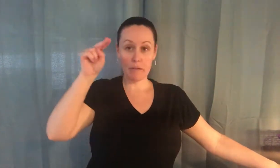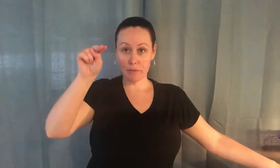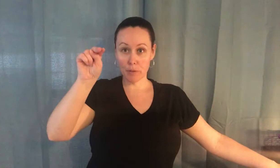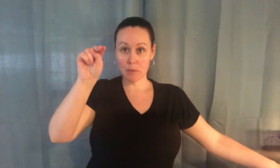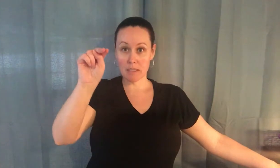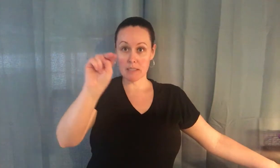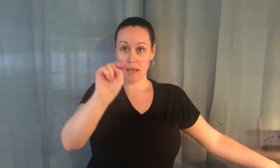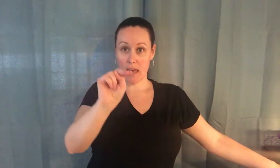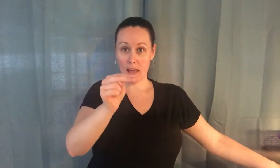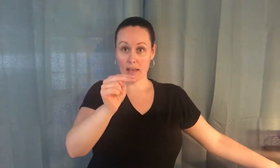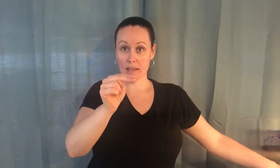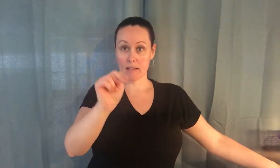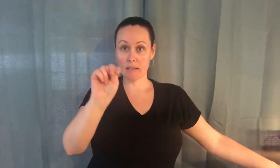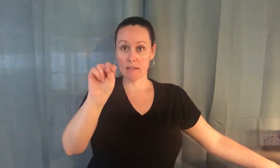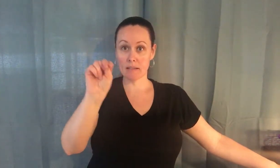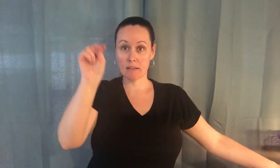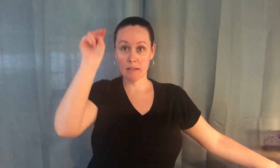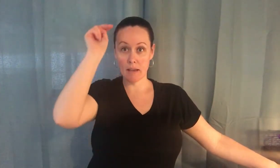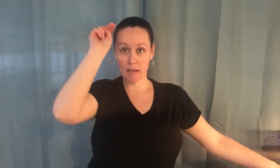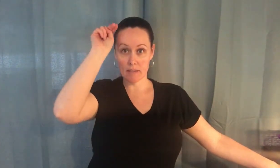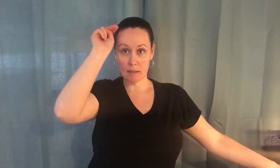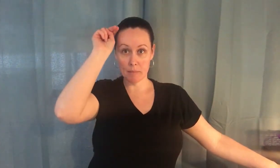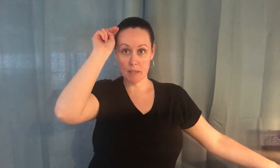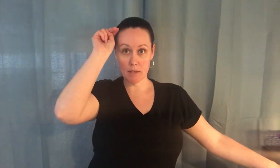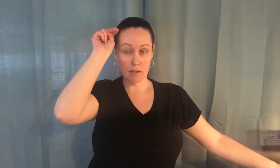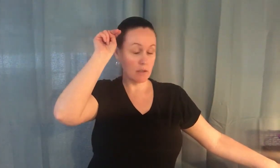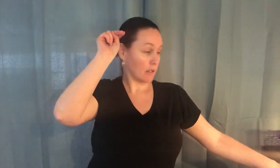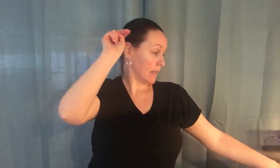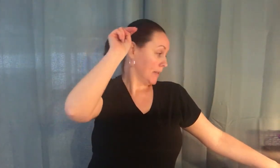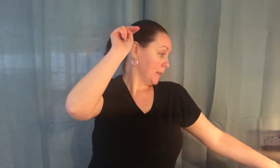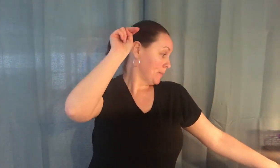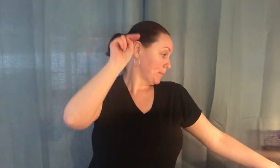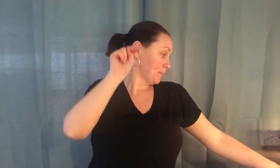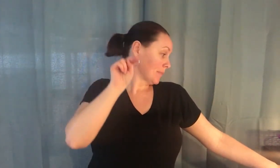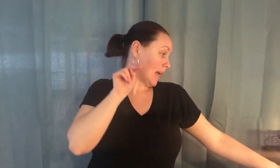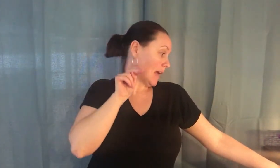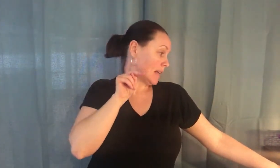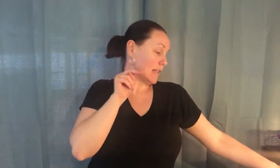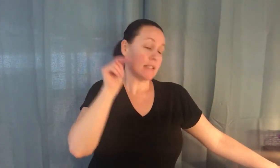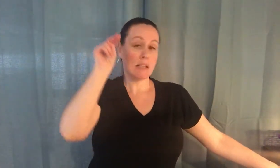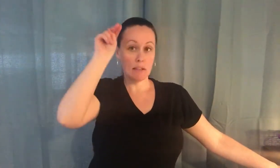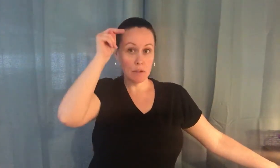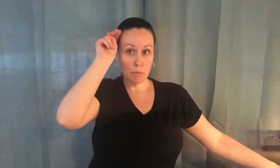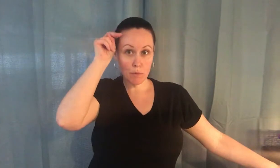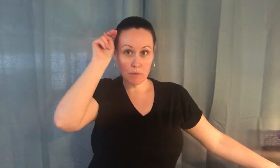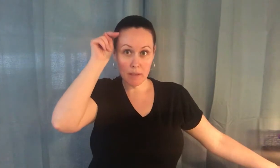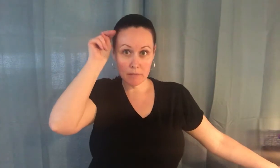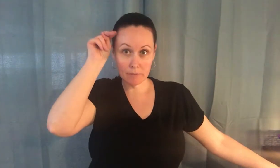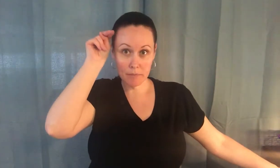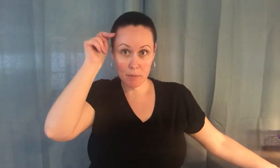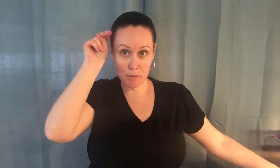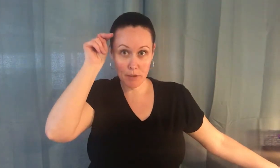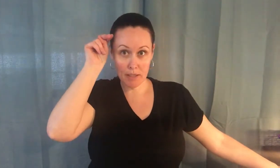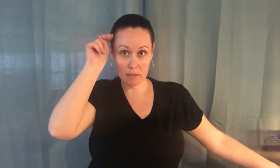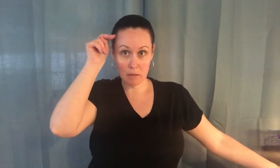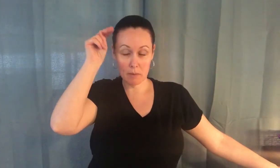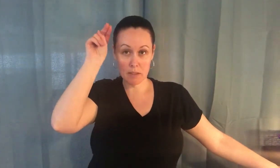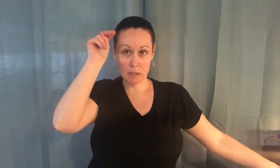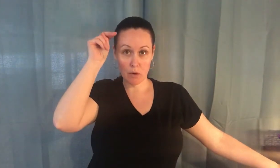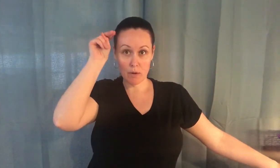Nephew is the N, and it's up here. And niece, and that you move it, you move your hand a little bit. So